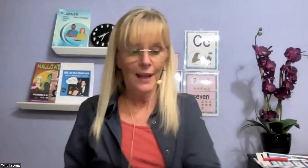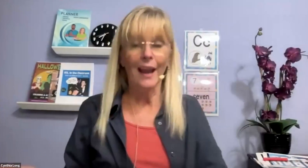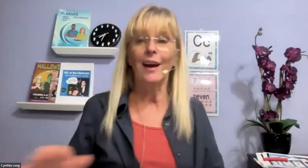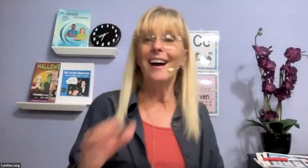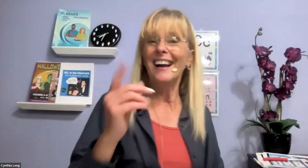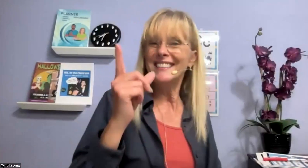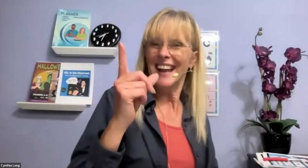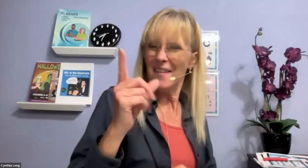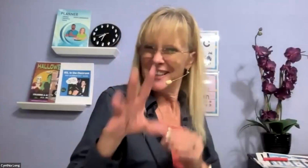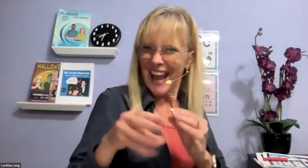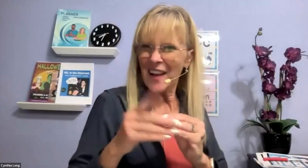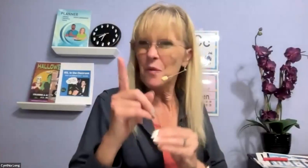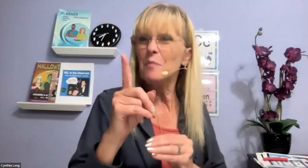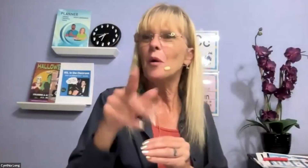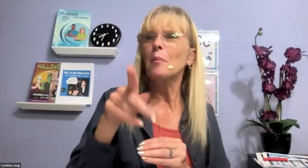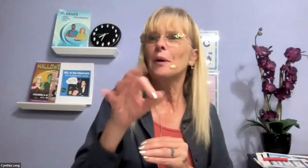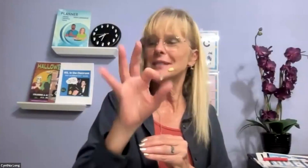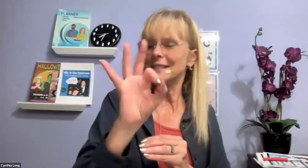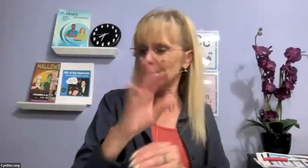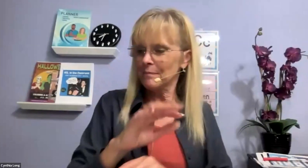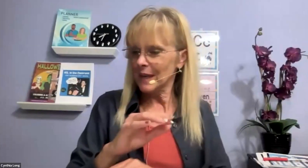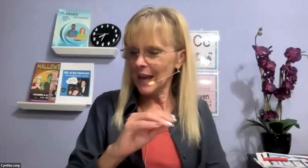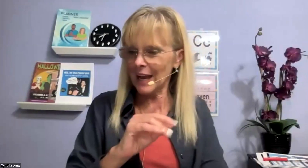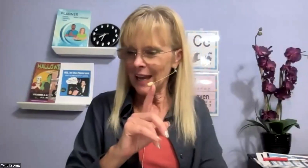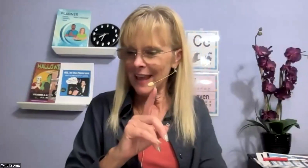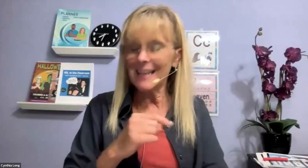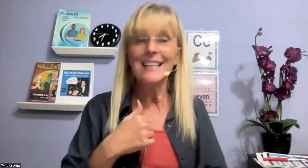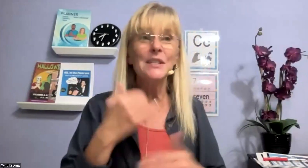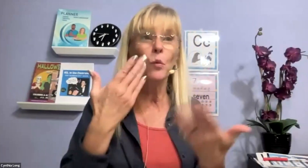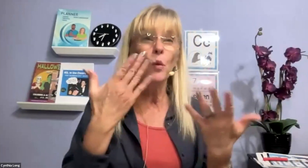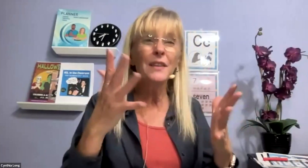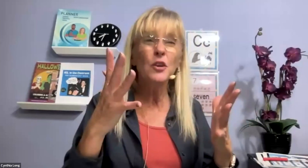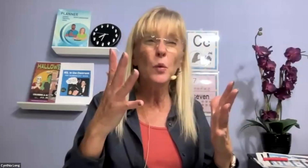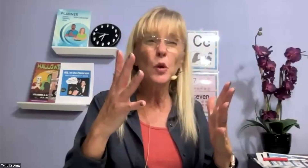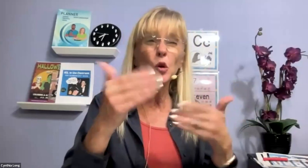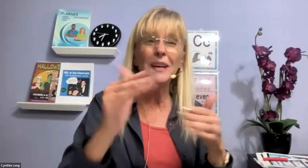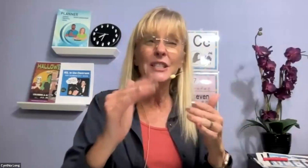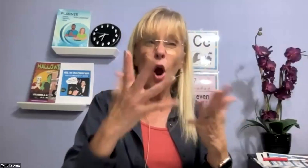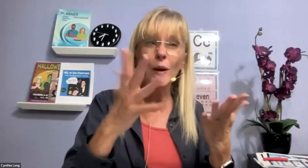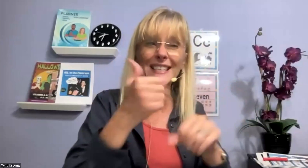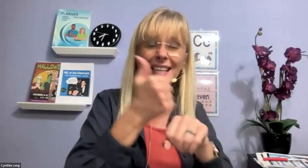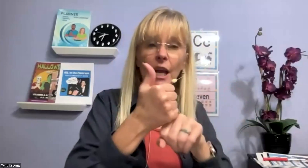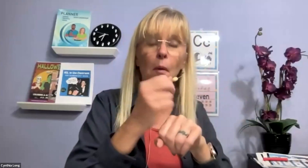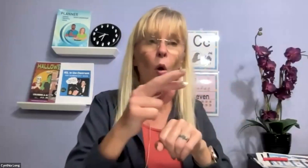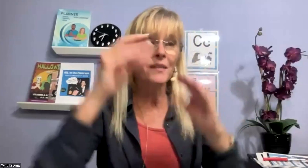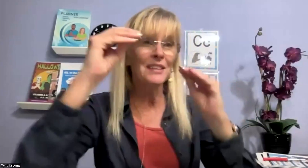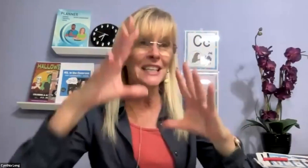Okay, I'm going to add one more pro tip. And that is, what if your room is already set up, or if the